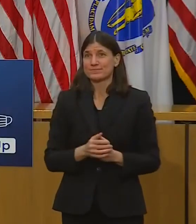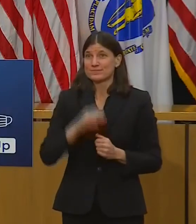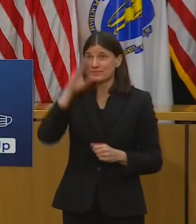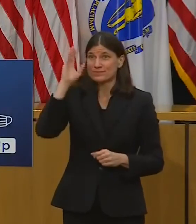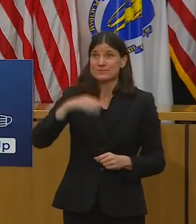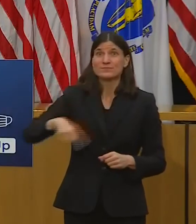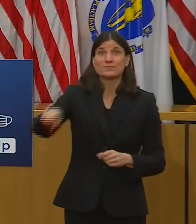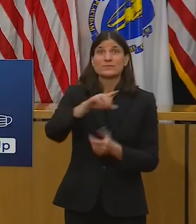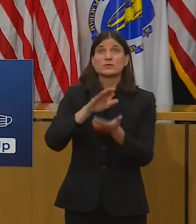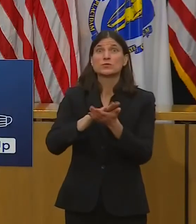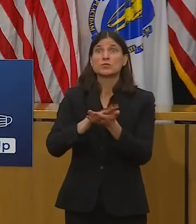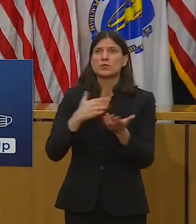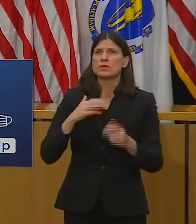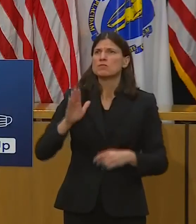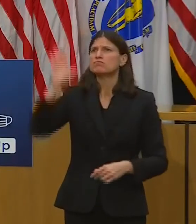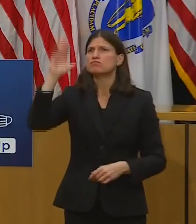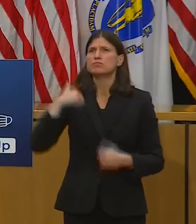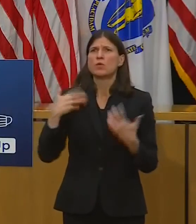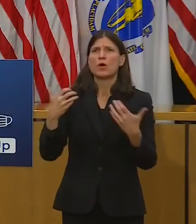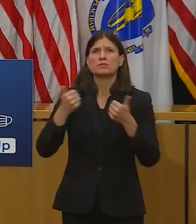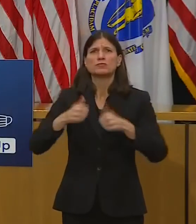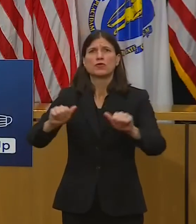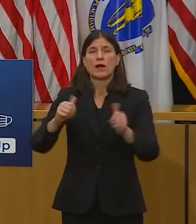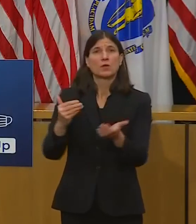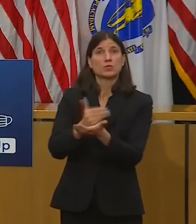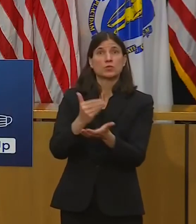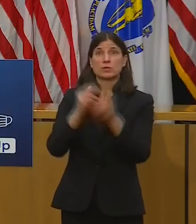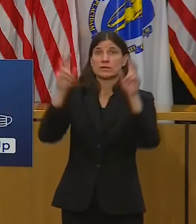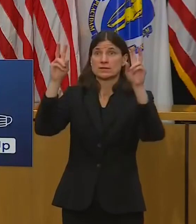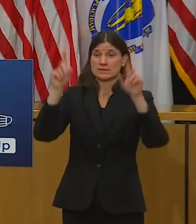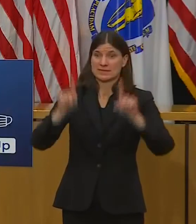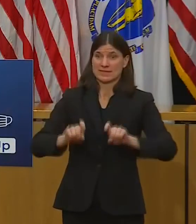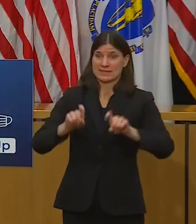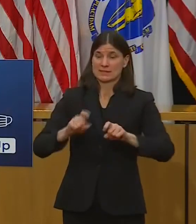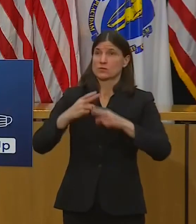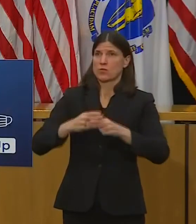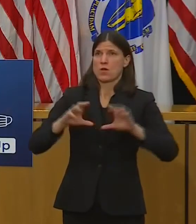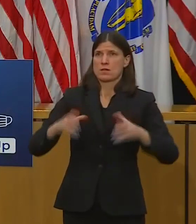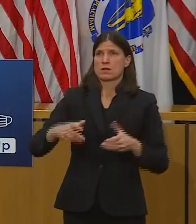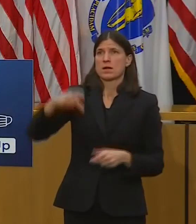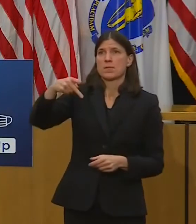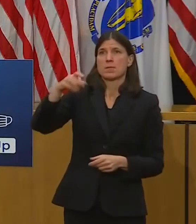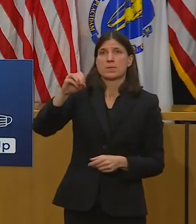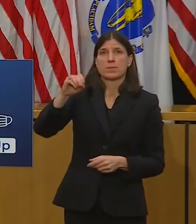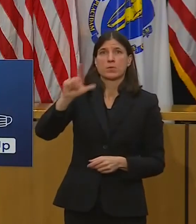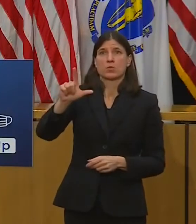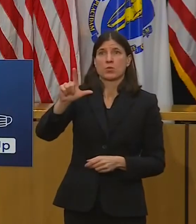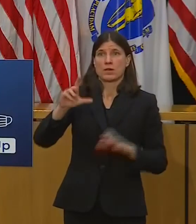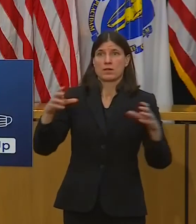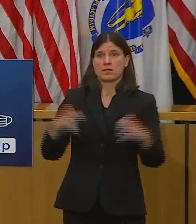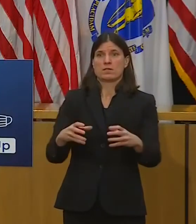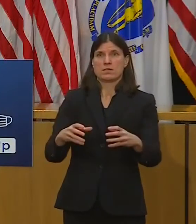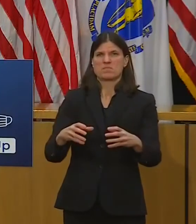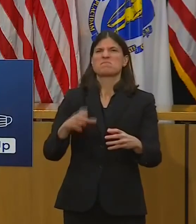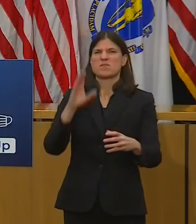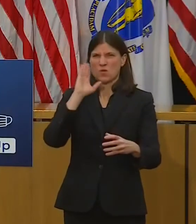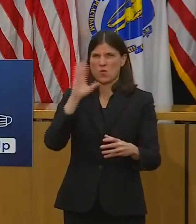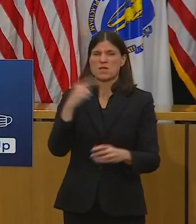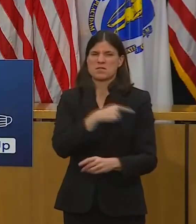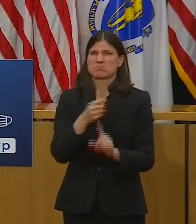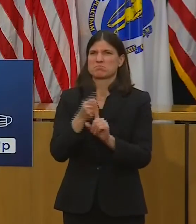classroom. Commissioner Riley, who's also with us today, will provide more details about how schools can volunteer to be part of this new testing